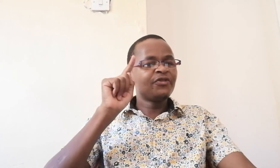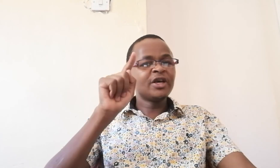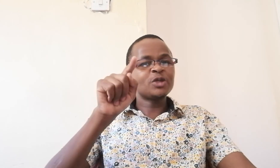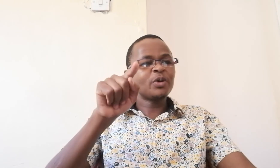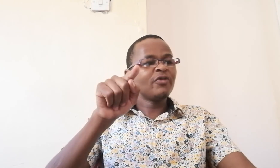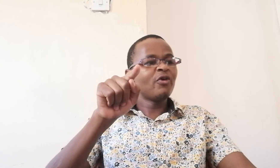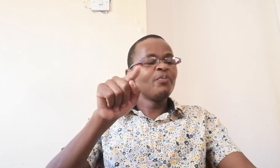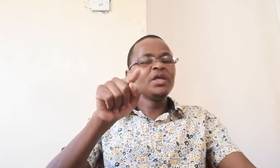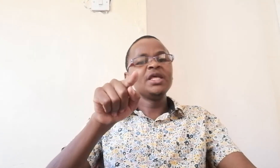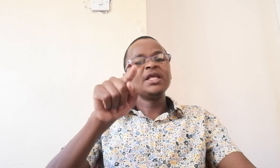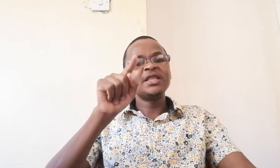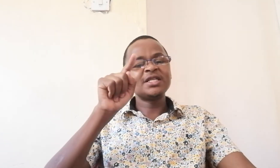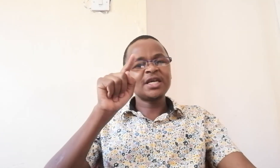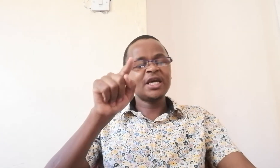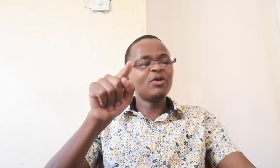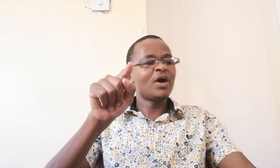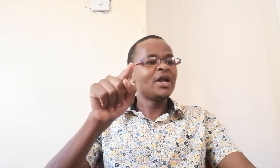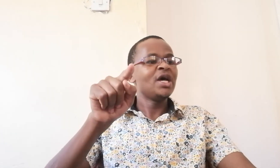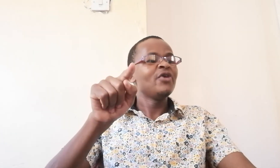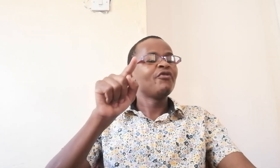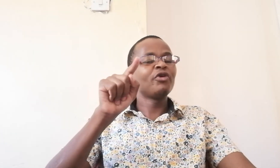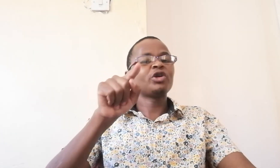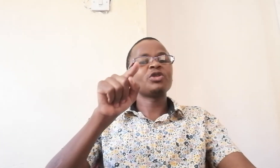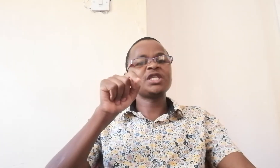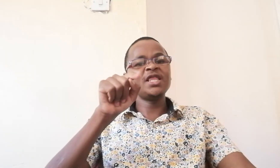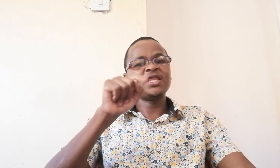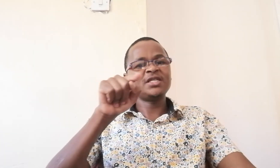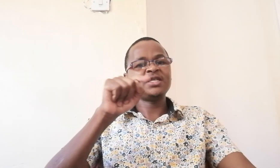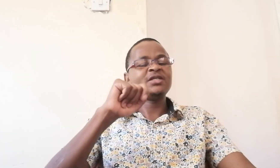Figure spell for me the second word, photosynthesis.